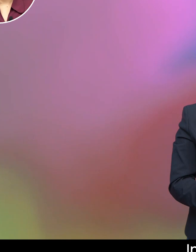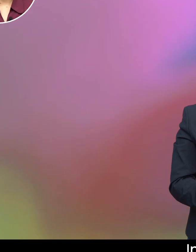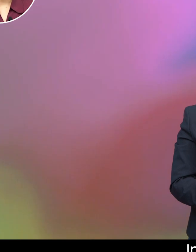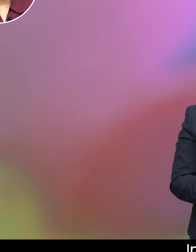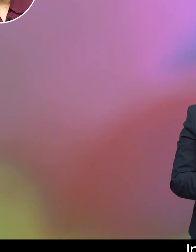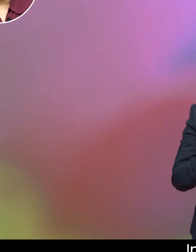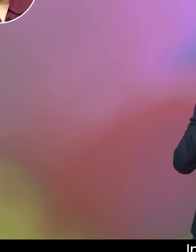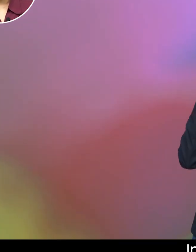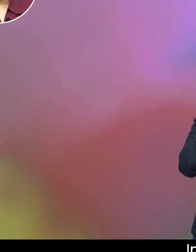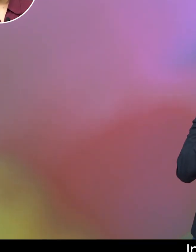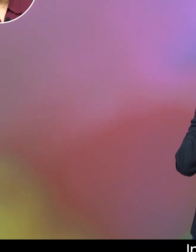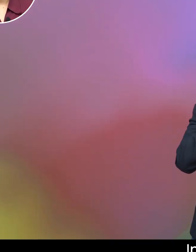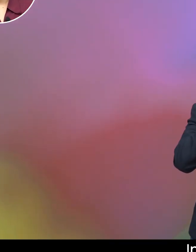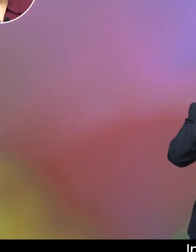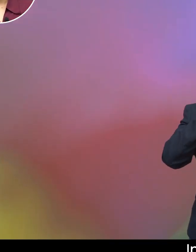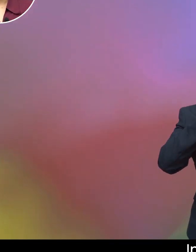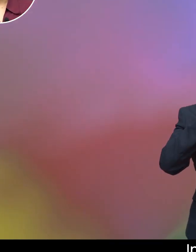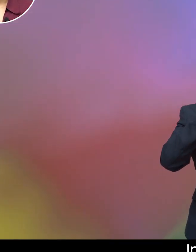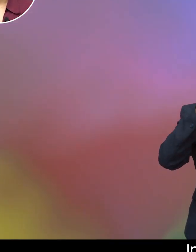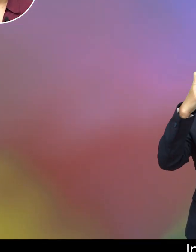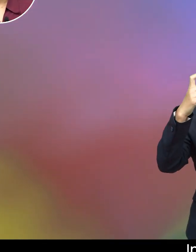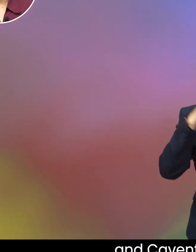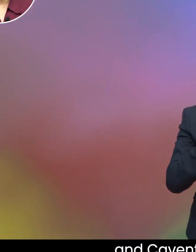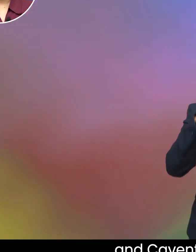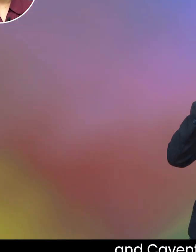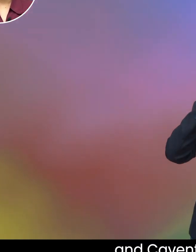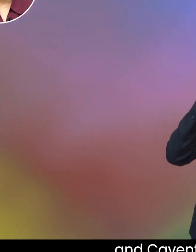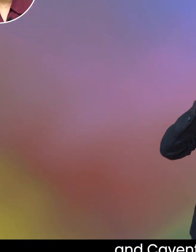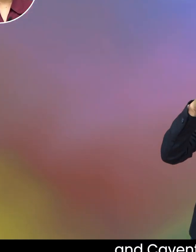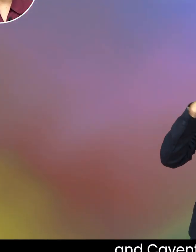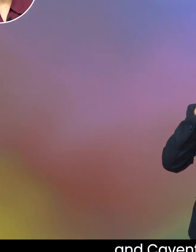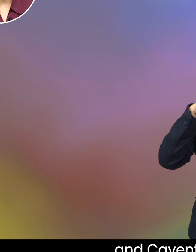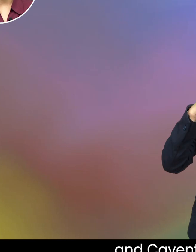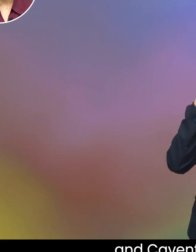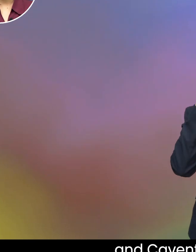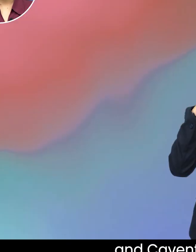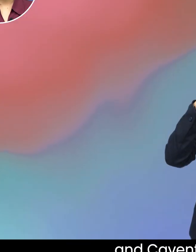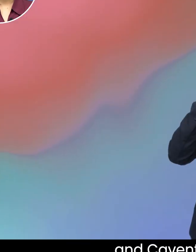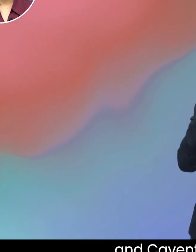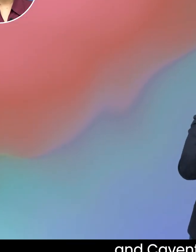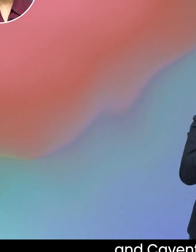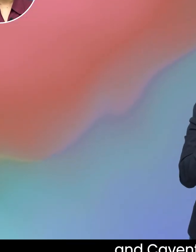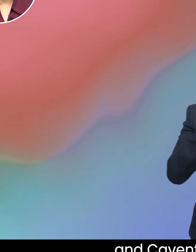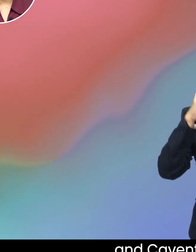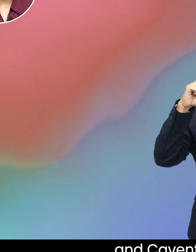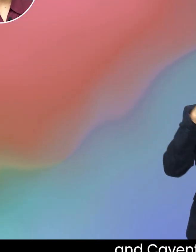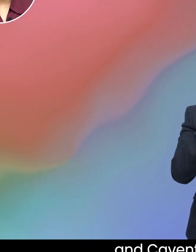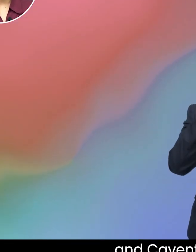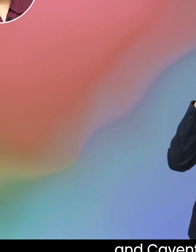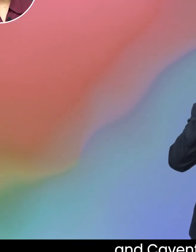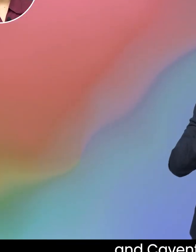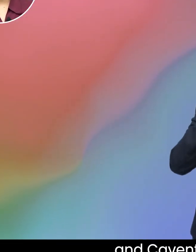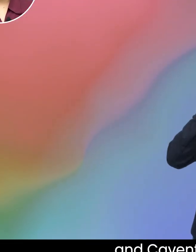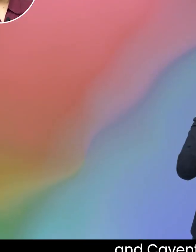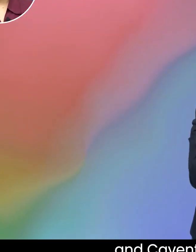In 1817, Pelletier and Cavendish obtained